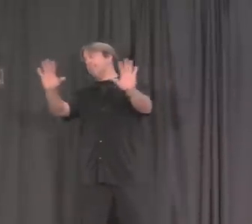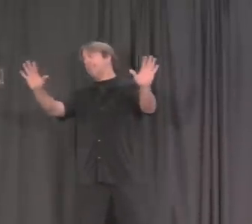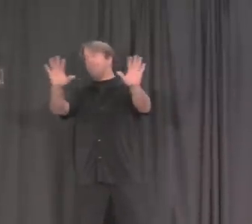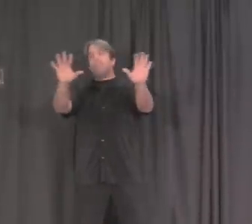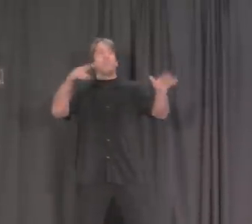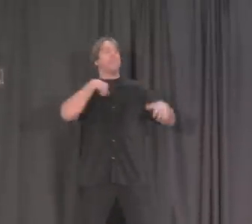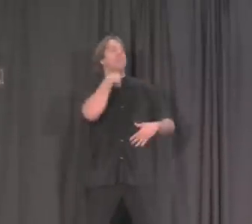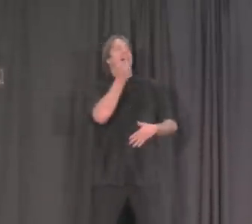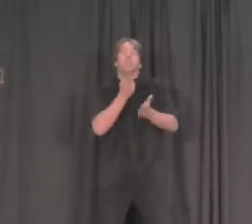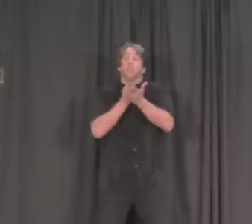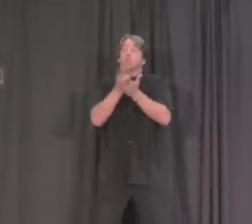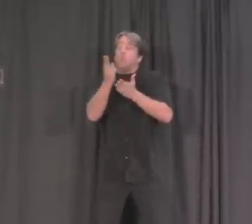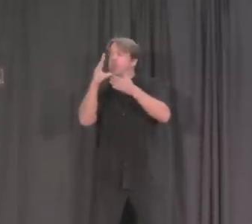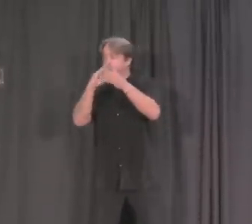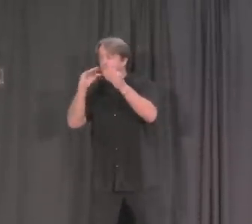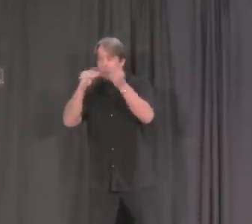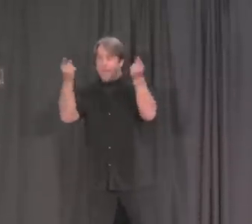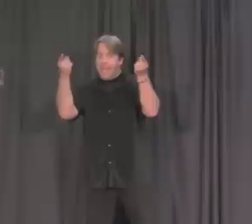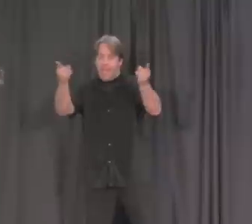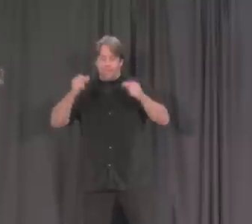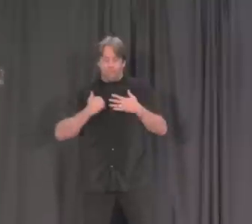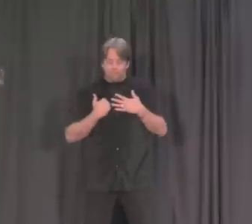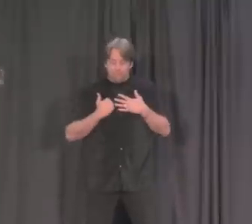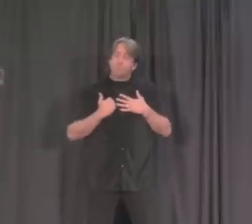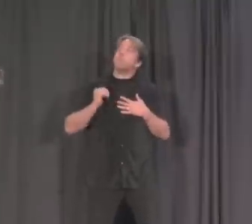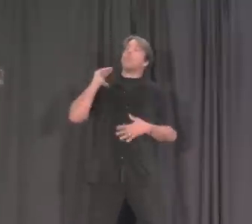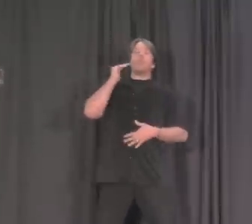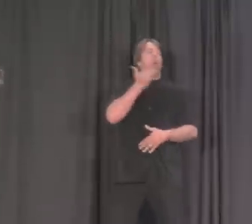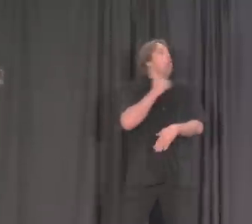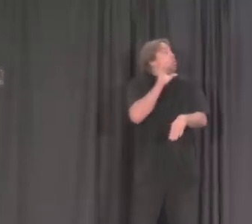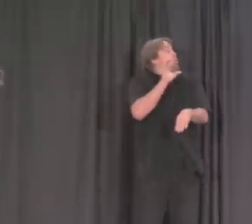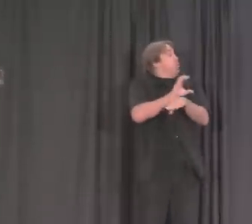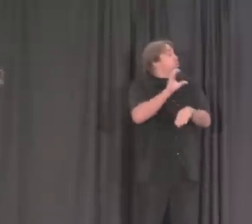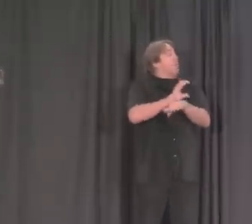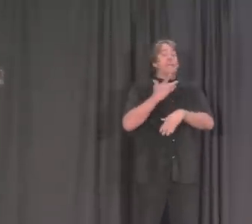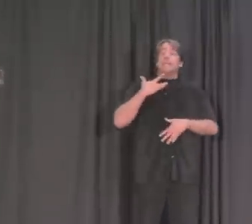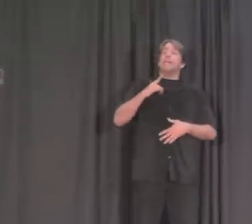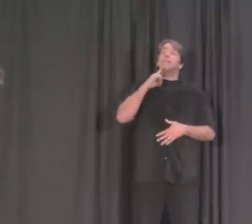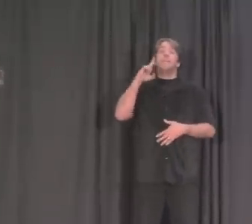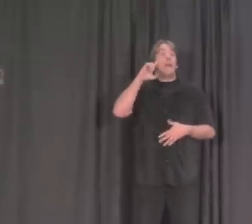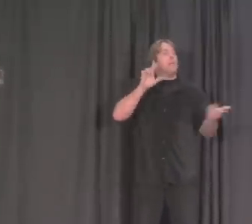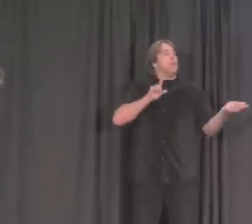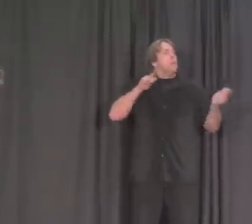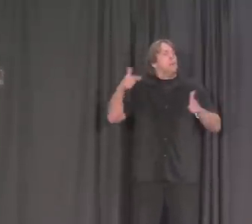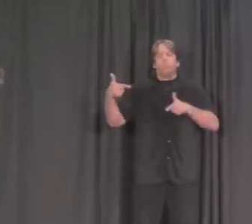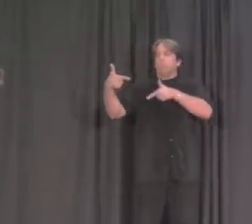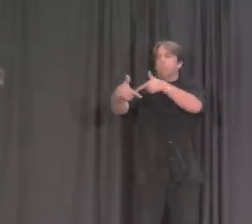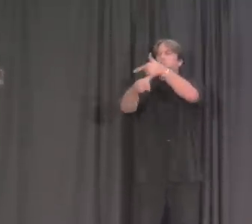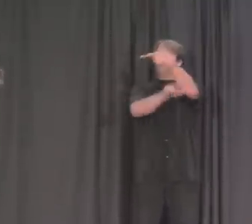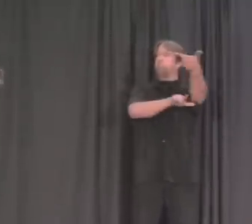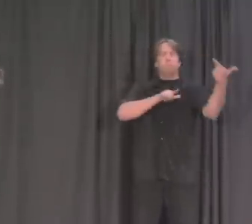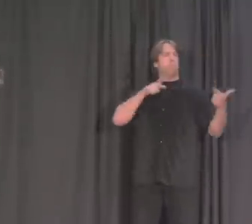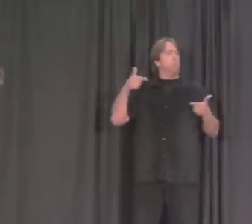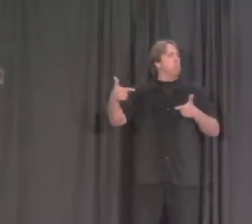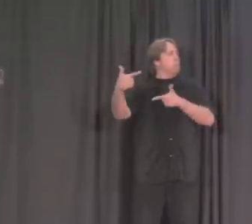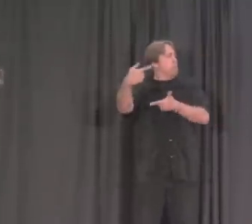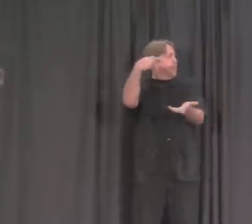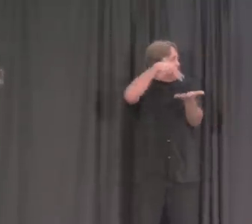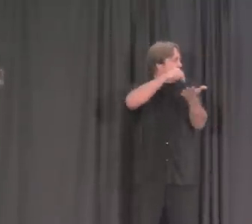How I earned my lifetime ban from deaf church. Here's what happened. Now, in deaf